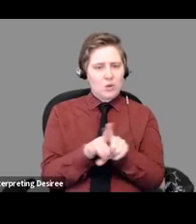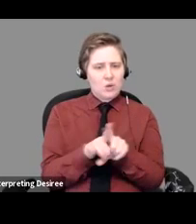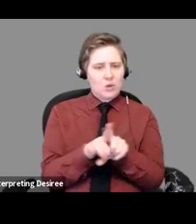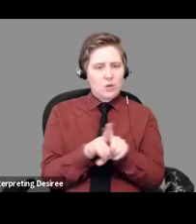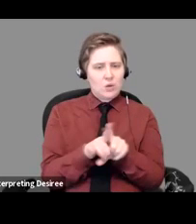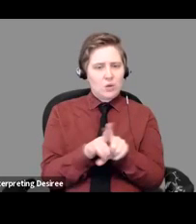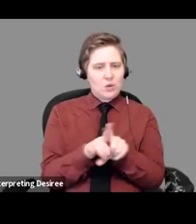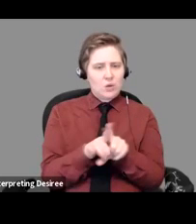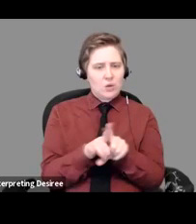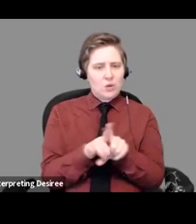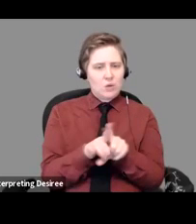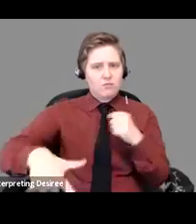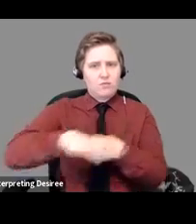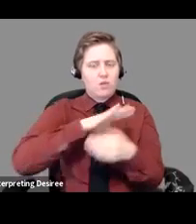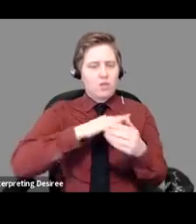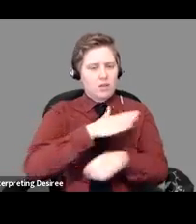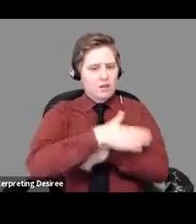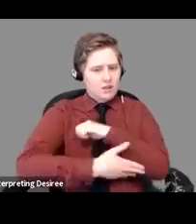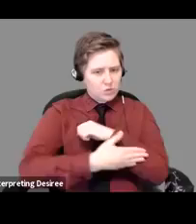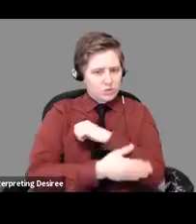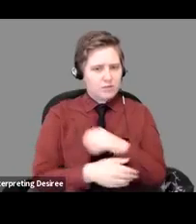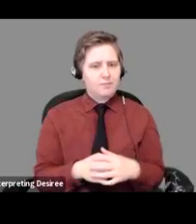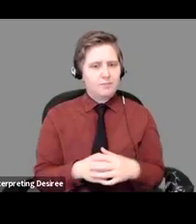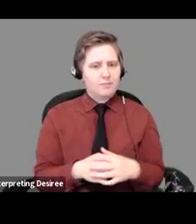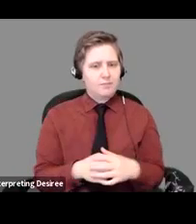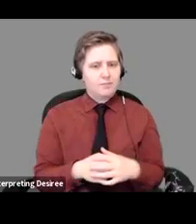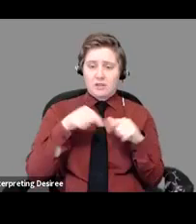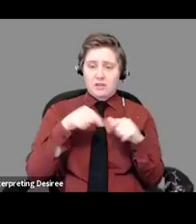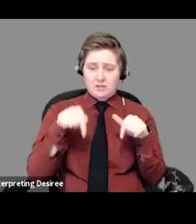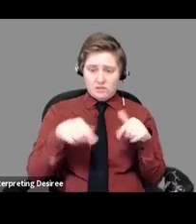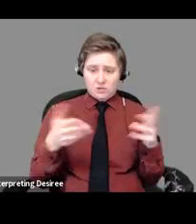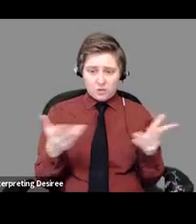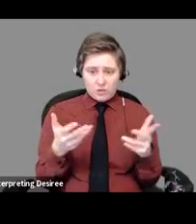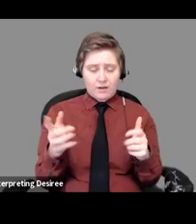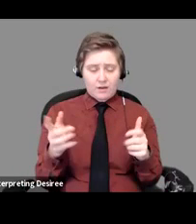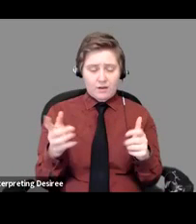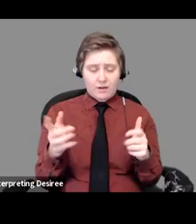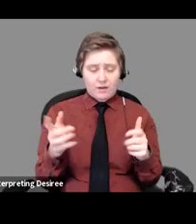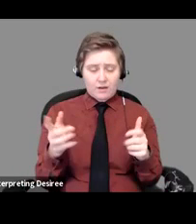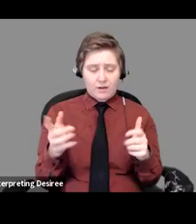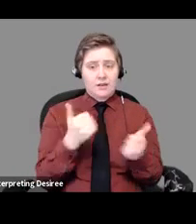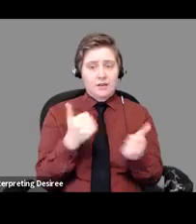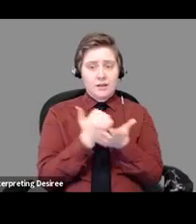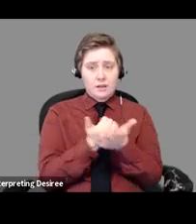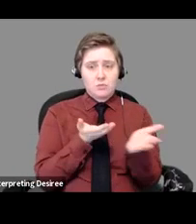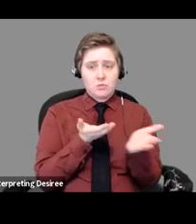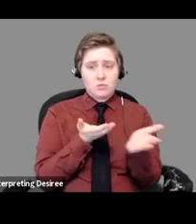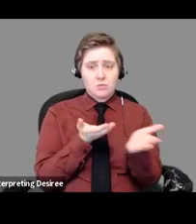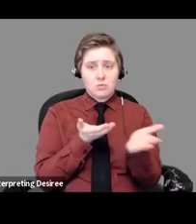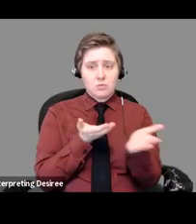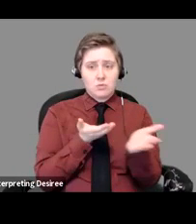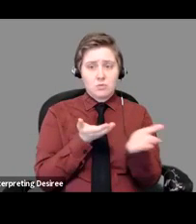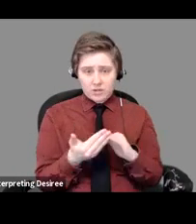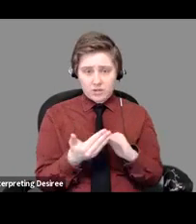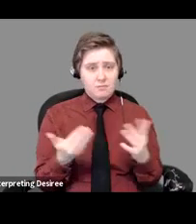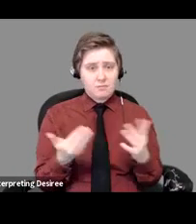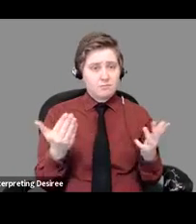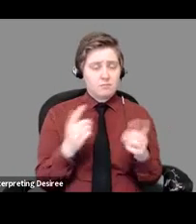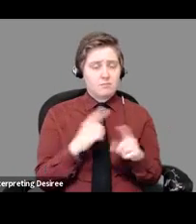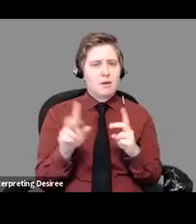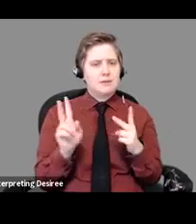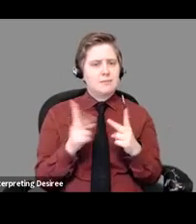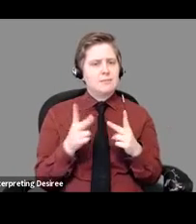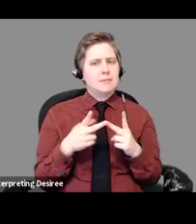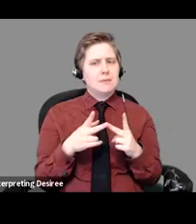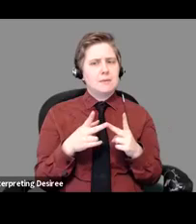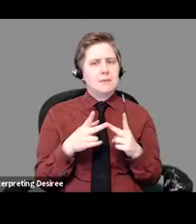the country. So what's great about this is first and foremost, we're able to help serve the community. But second, we have